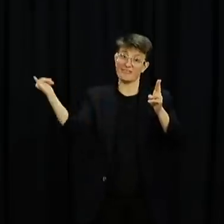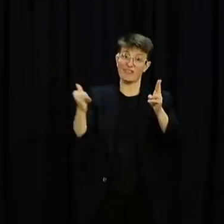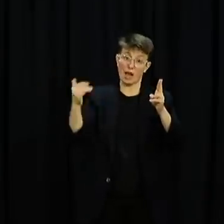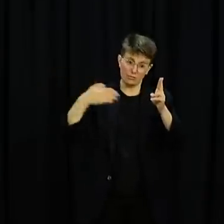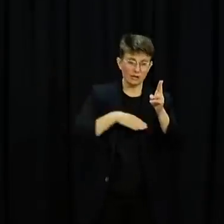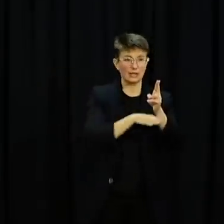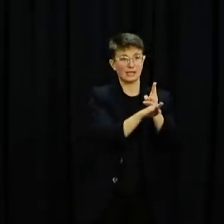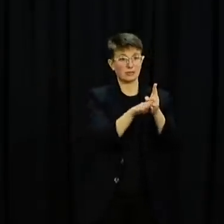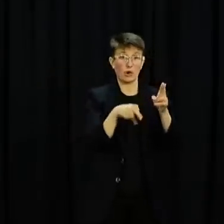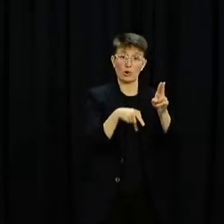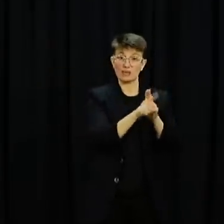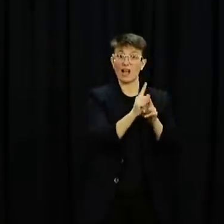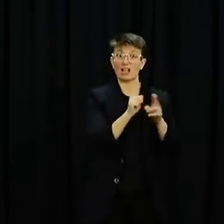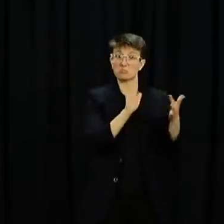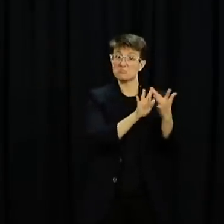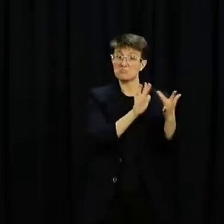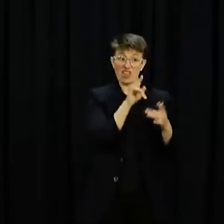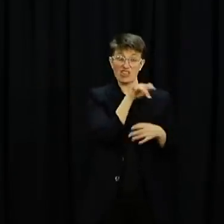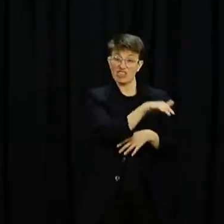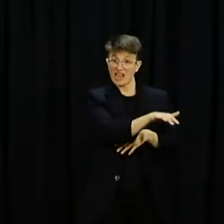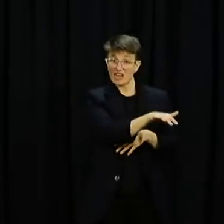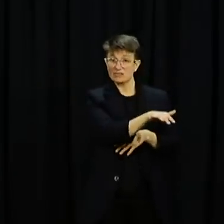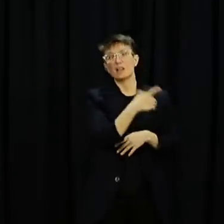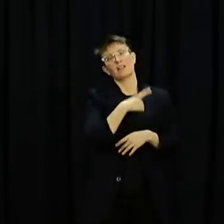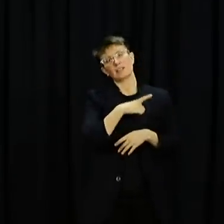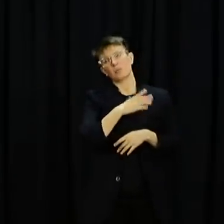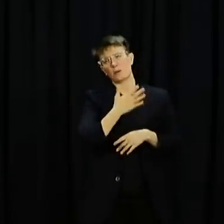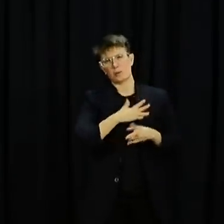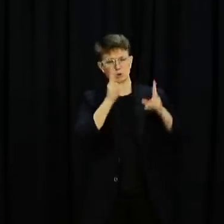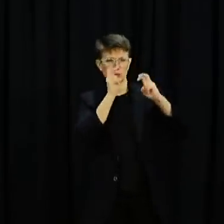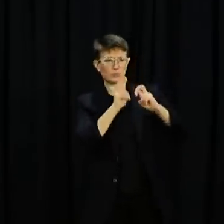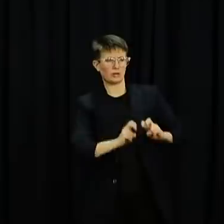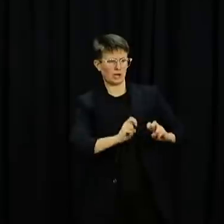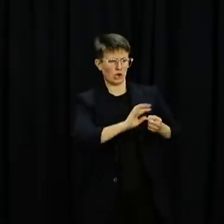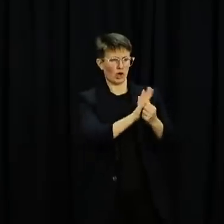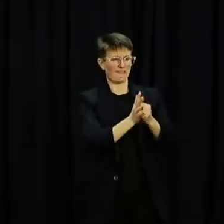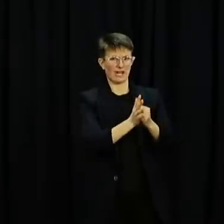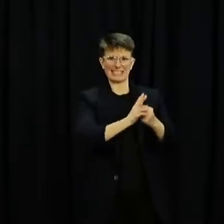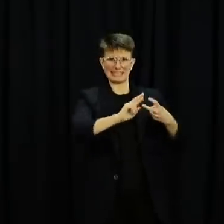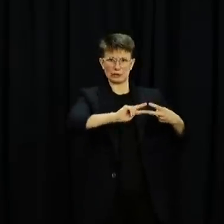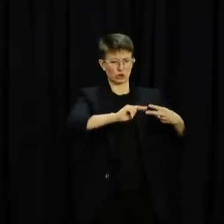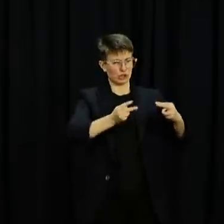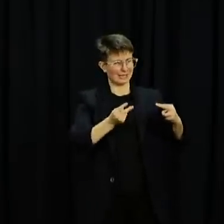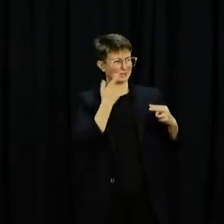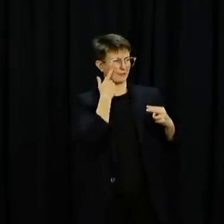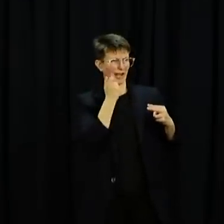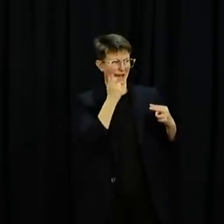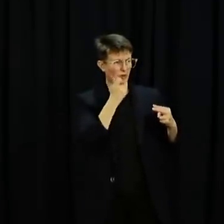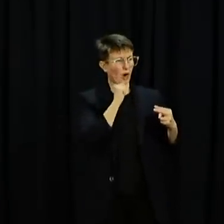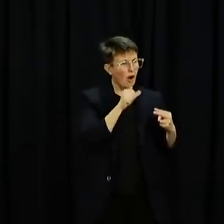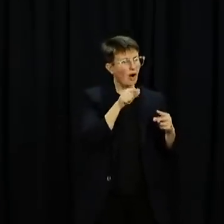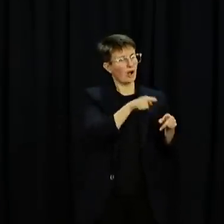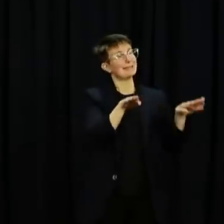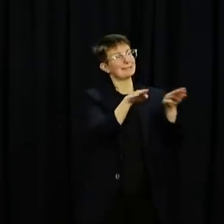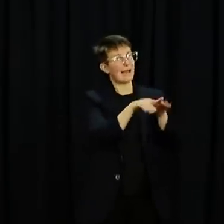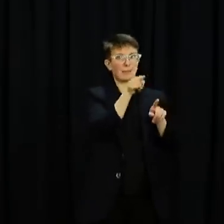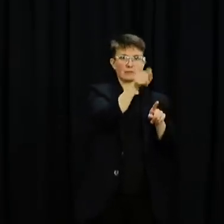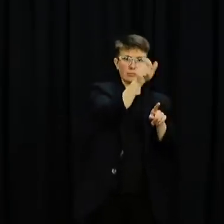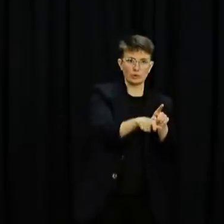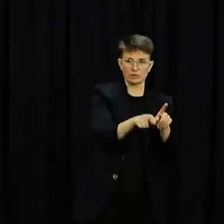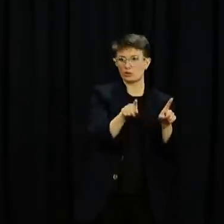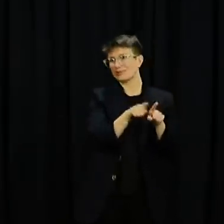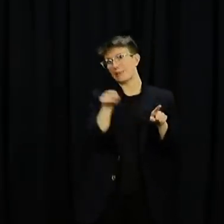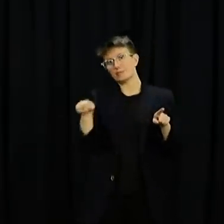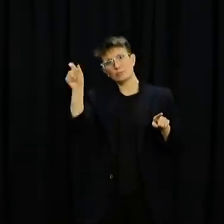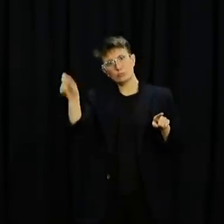links through some of that genome sequencing, whether that can help us build that link and then work backwards to people who have had contact with